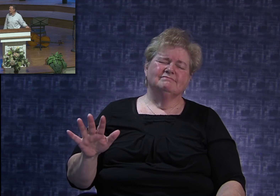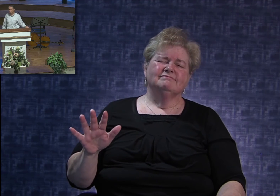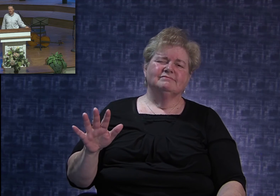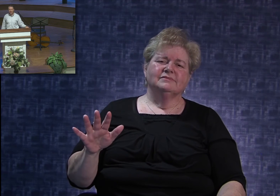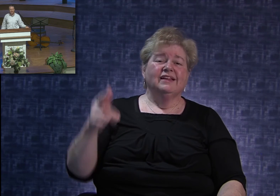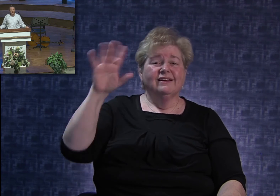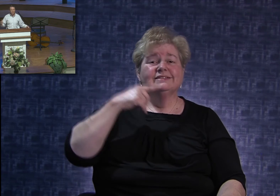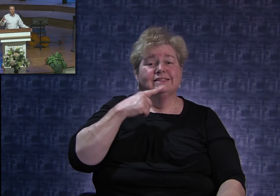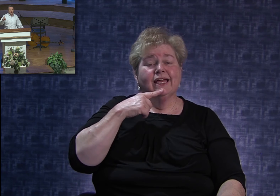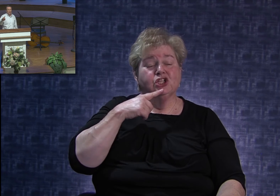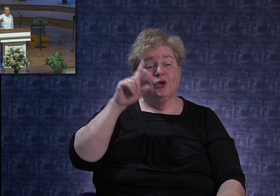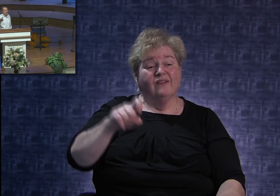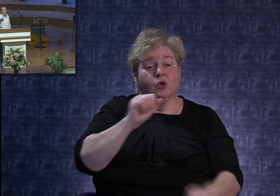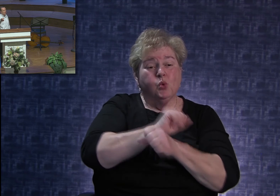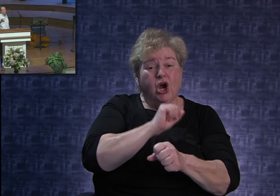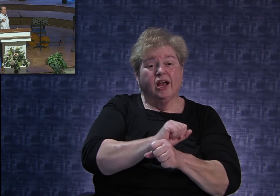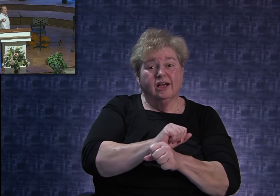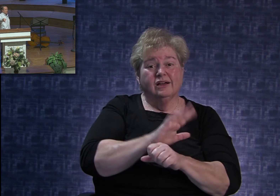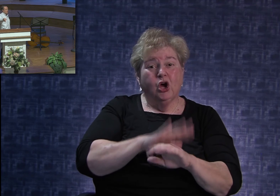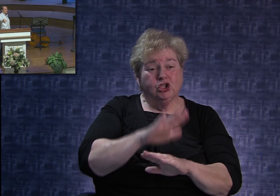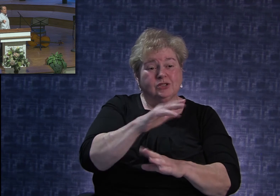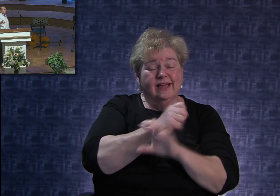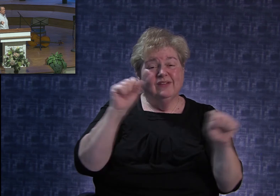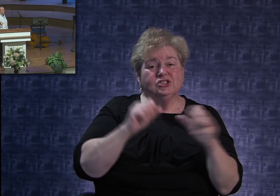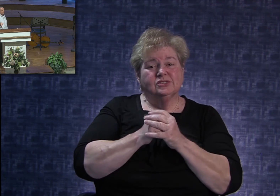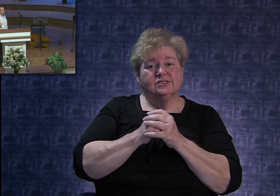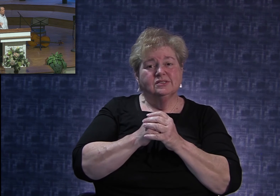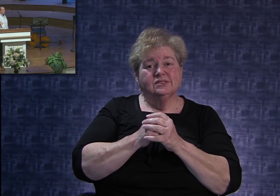And God is saying, you better start working out your salvation.